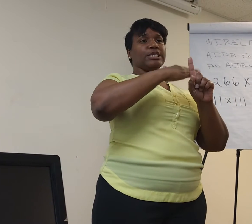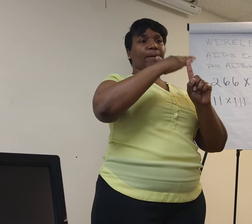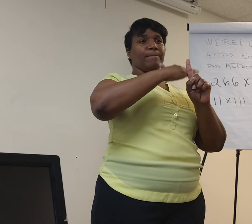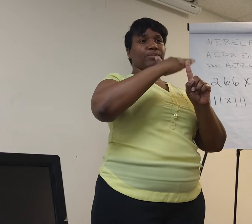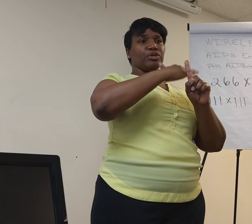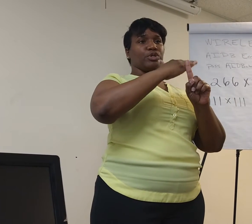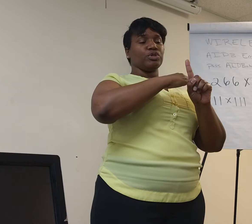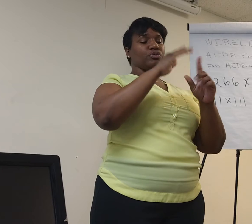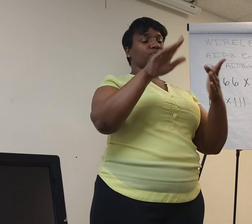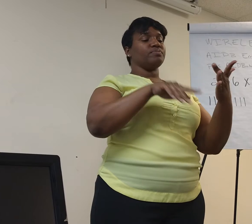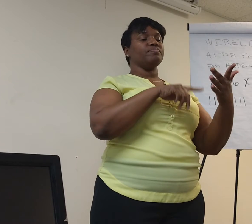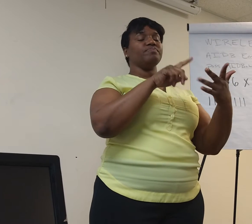contact time,